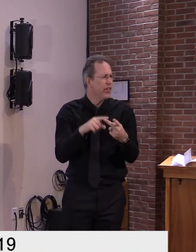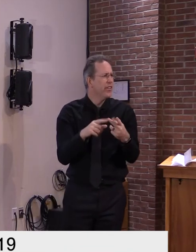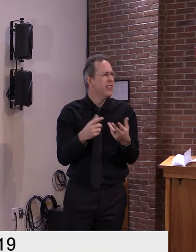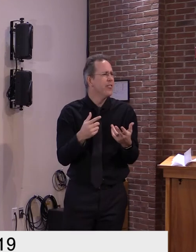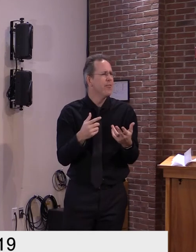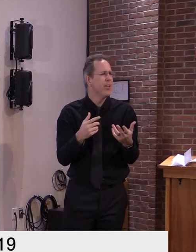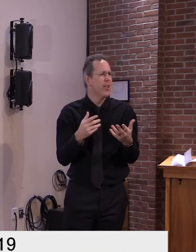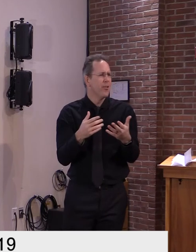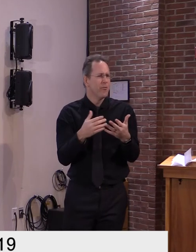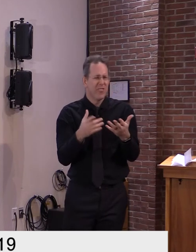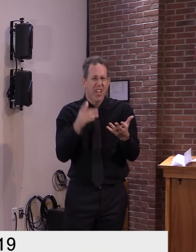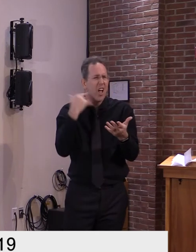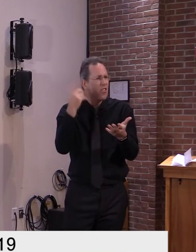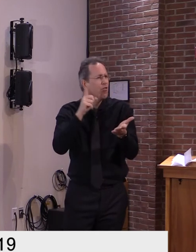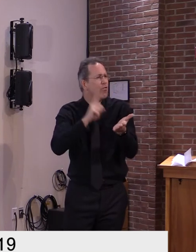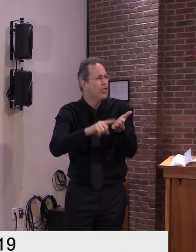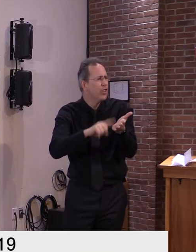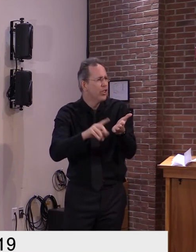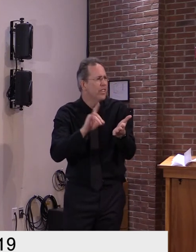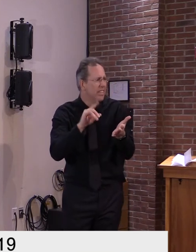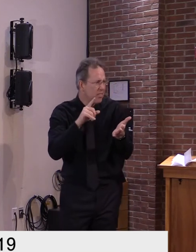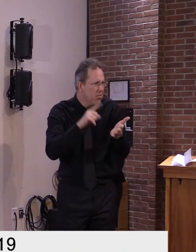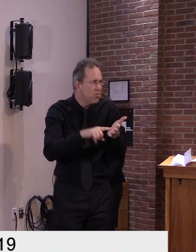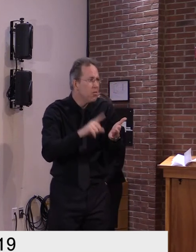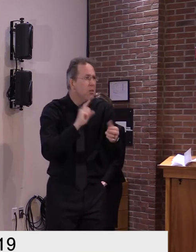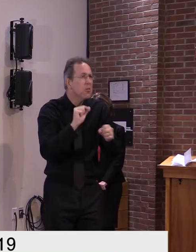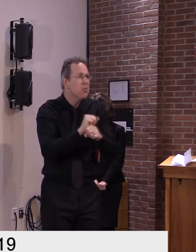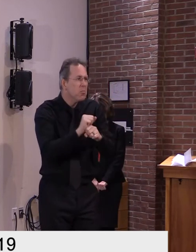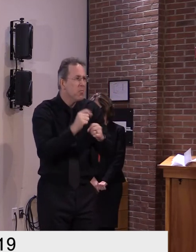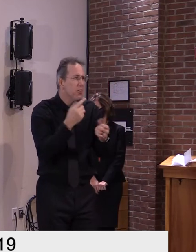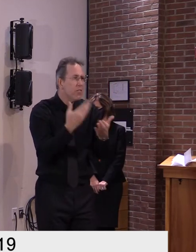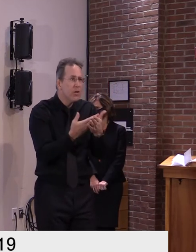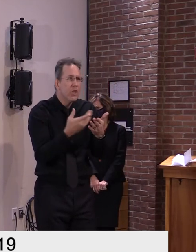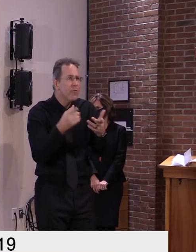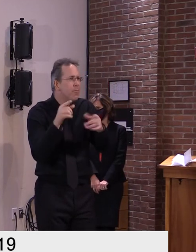people that confirmed this also.